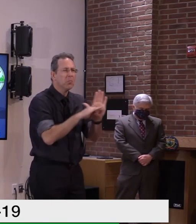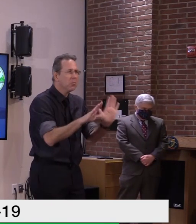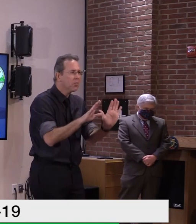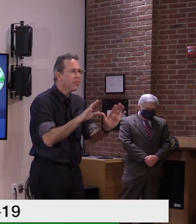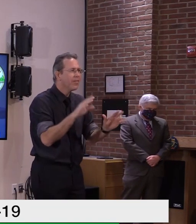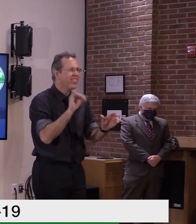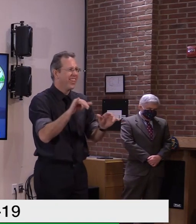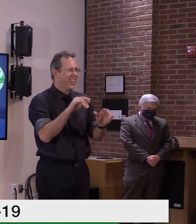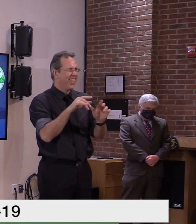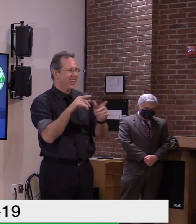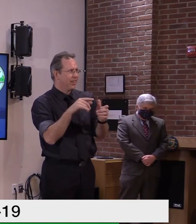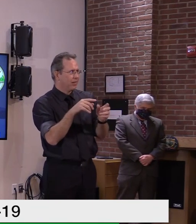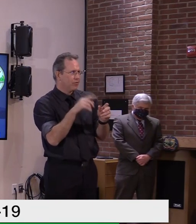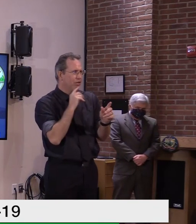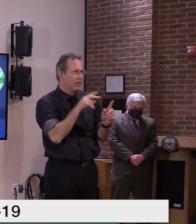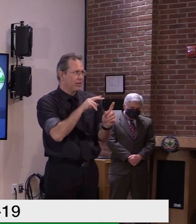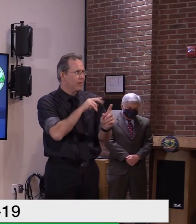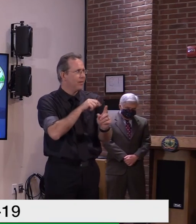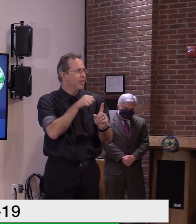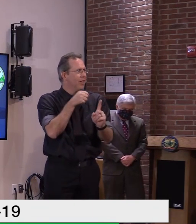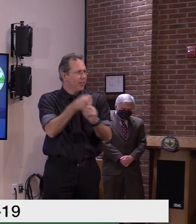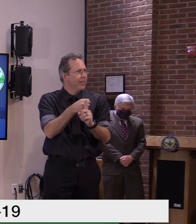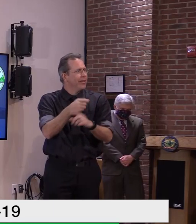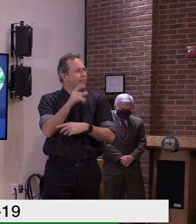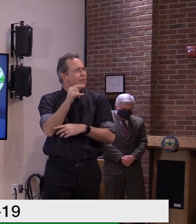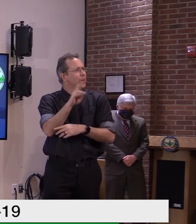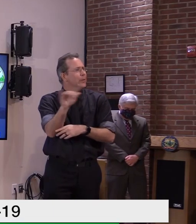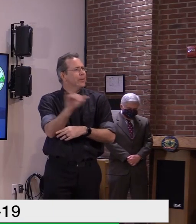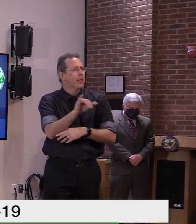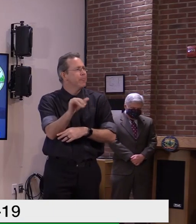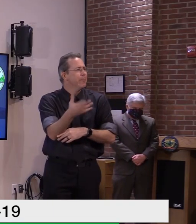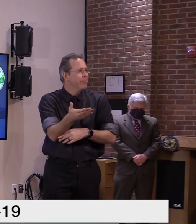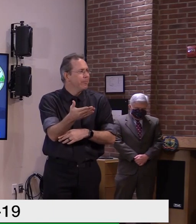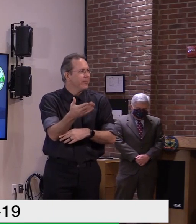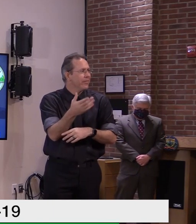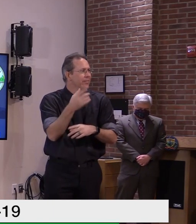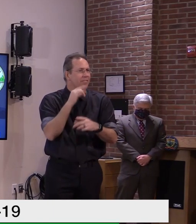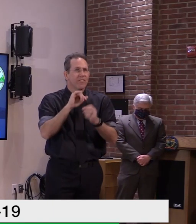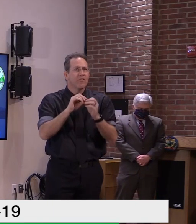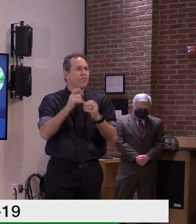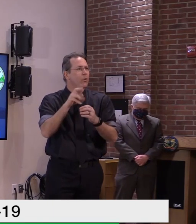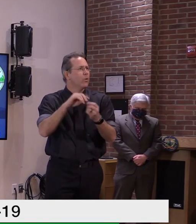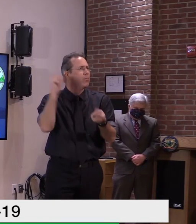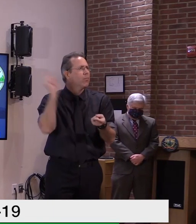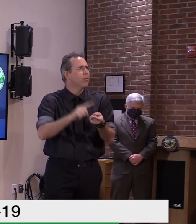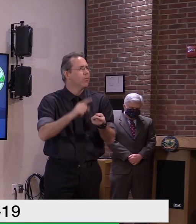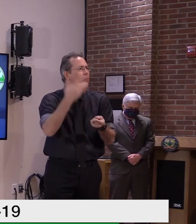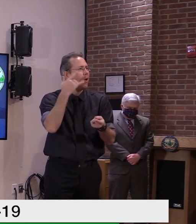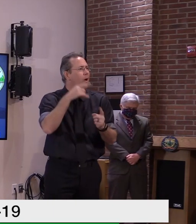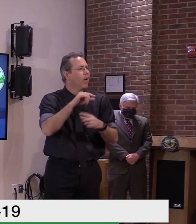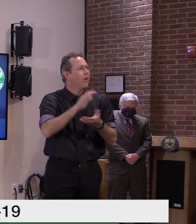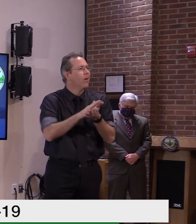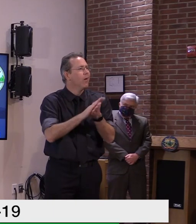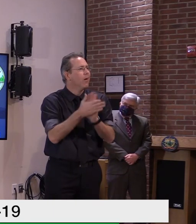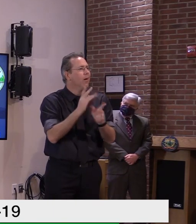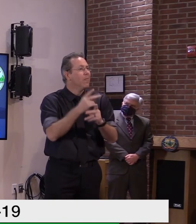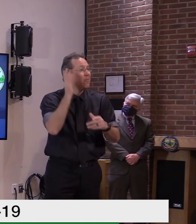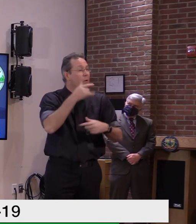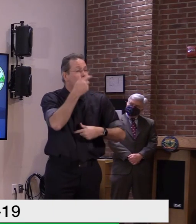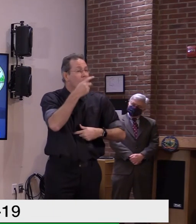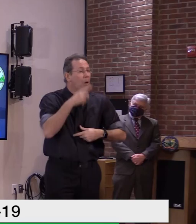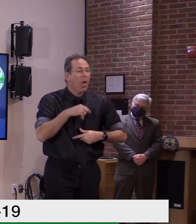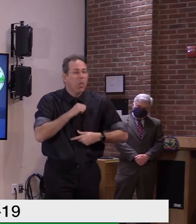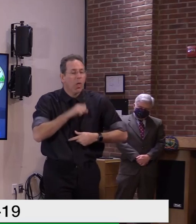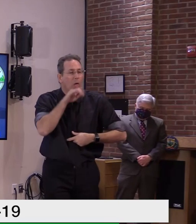on transmission of the flu virus as well, which is a totally different virus. I don't know if